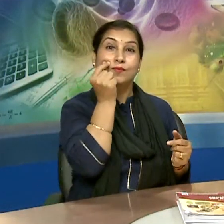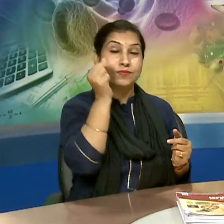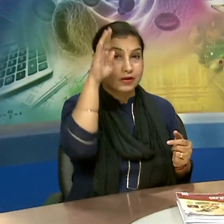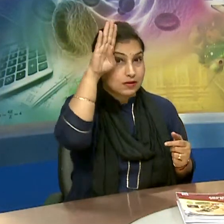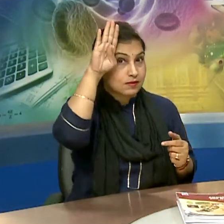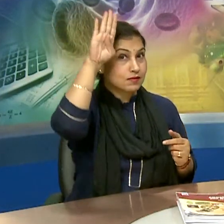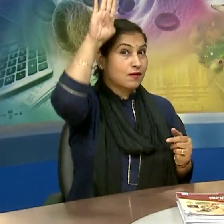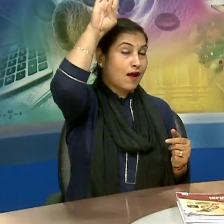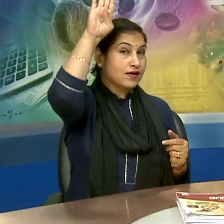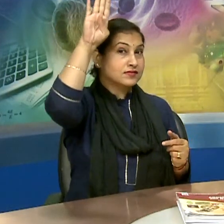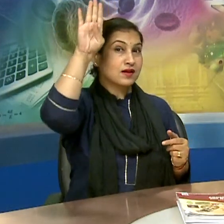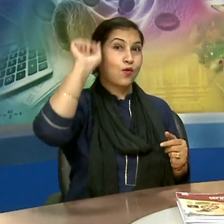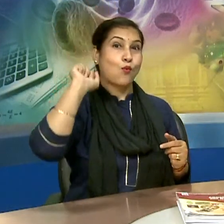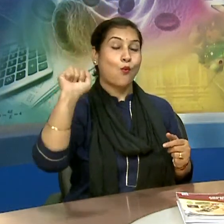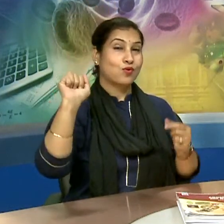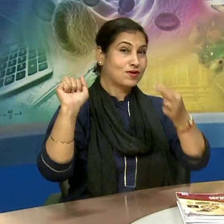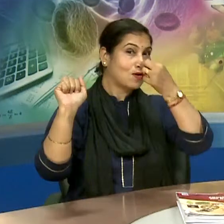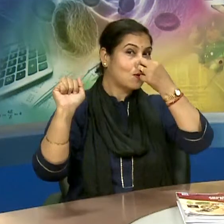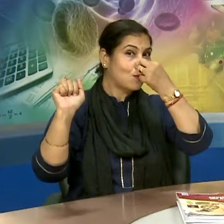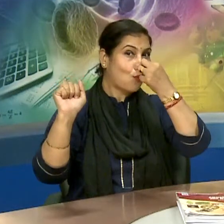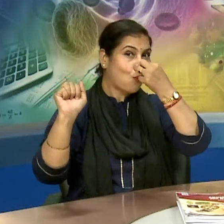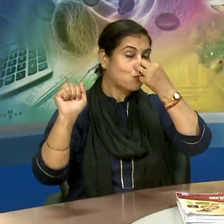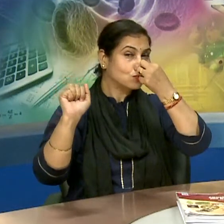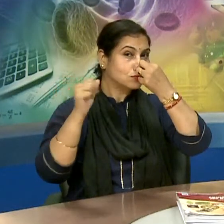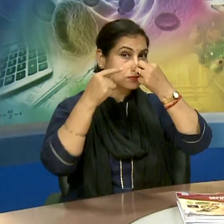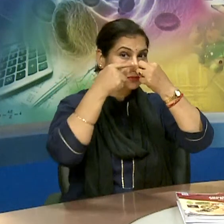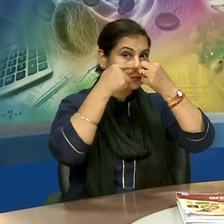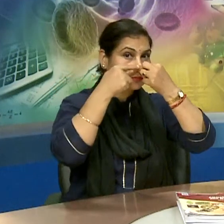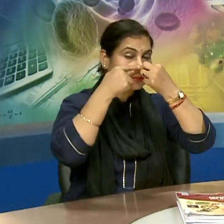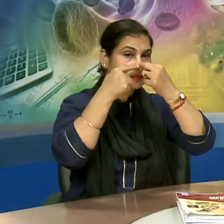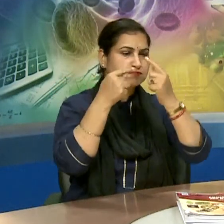distance from the top of